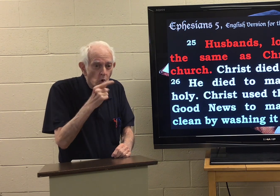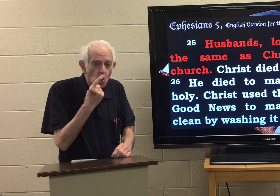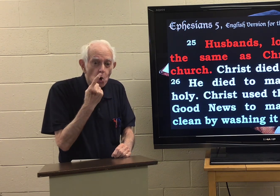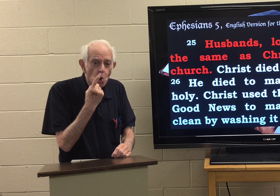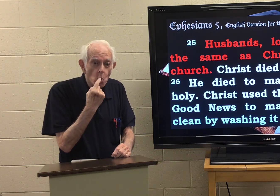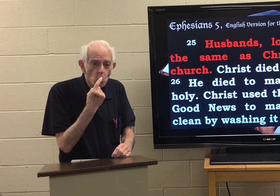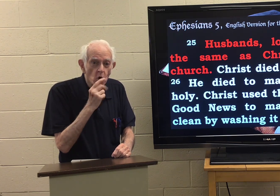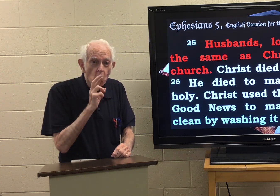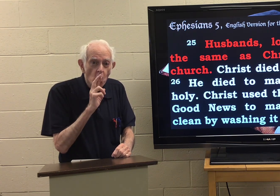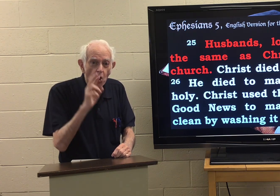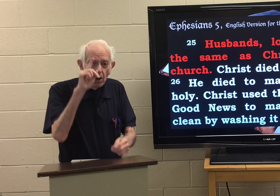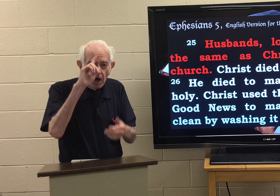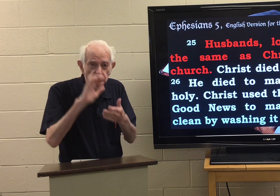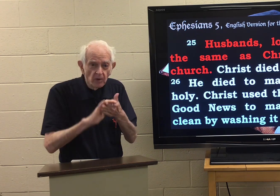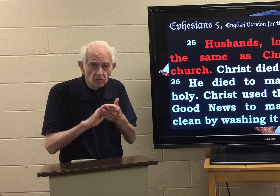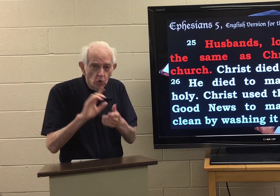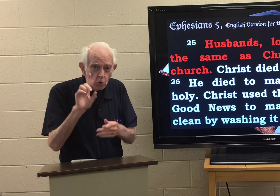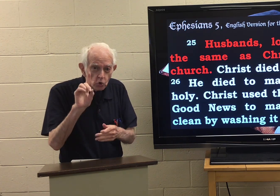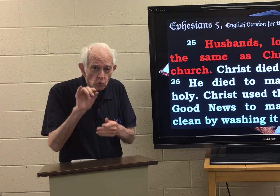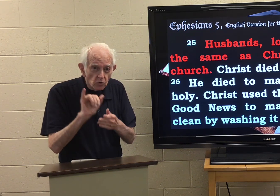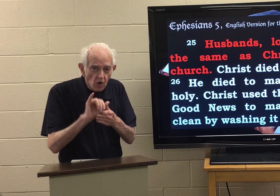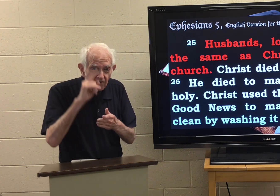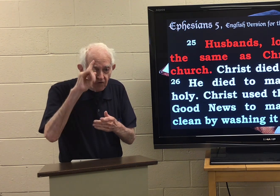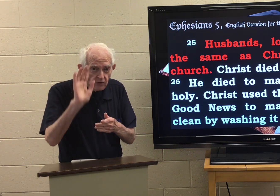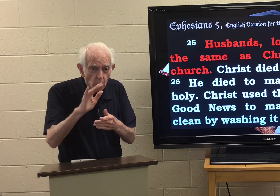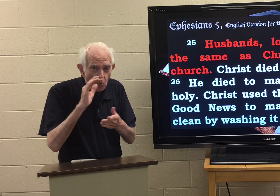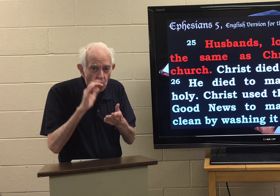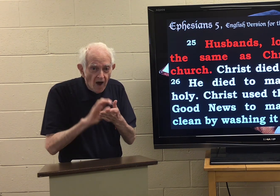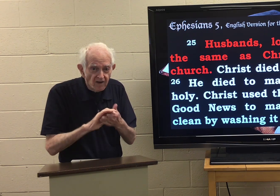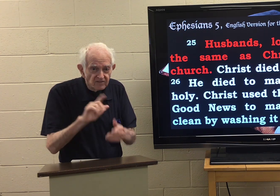you, who are husbands, do that for your wife?